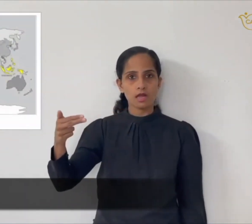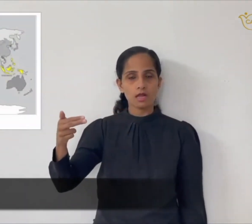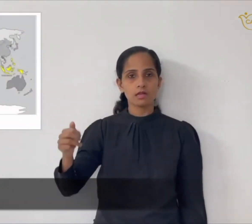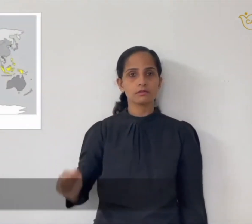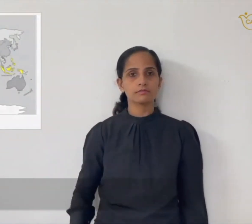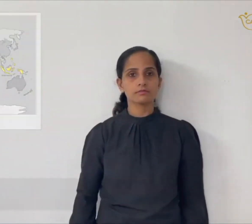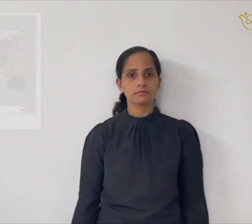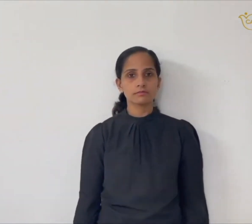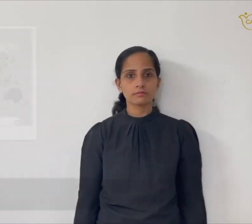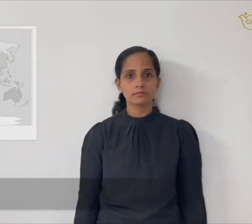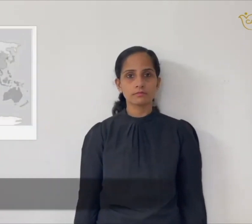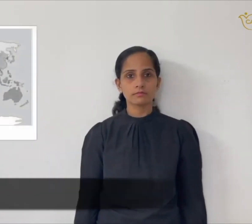Indonesia.